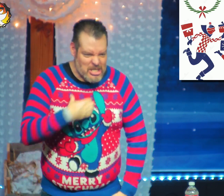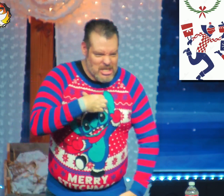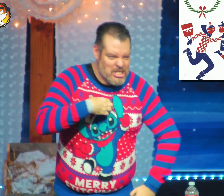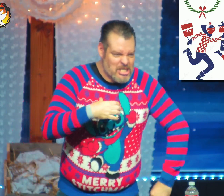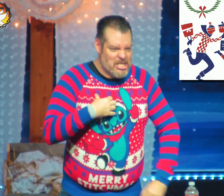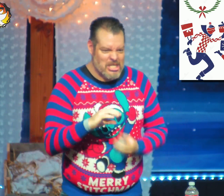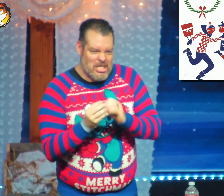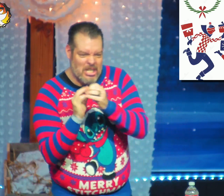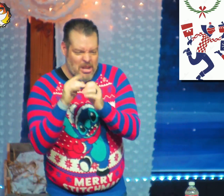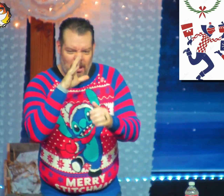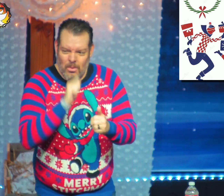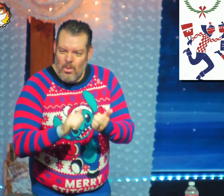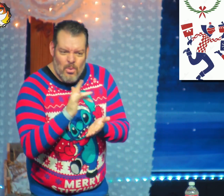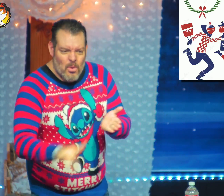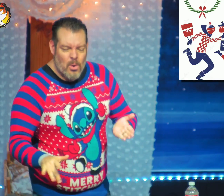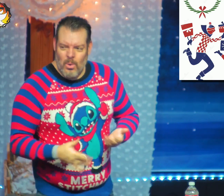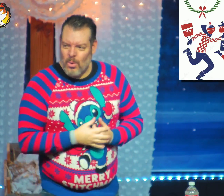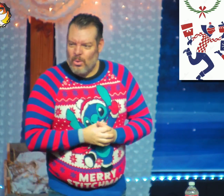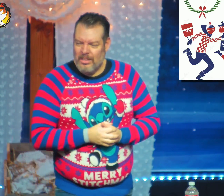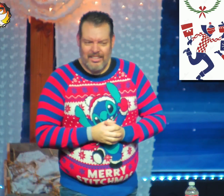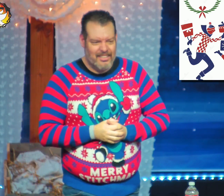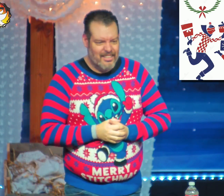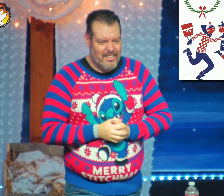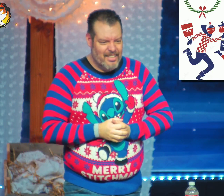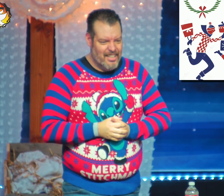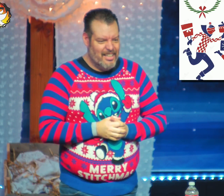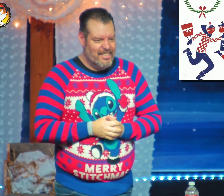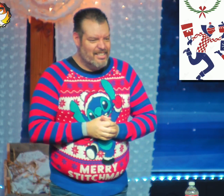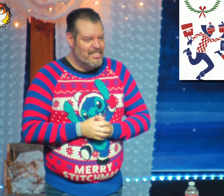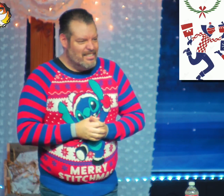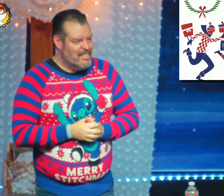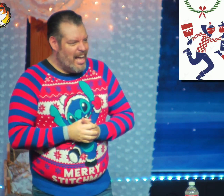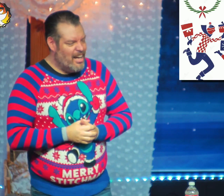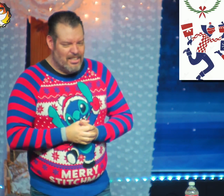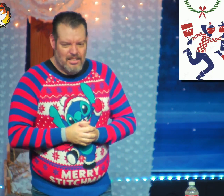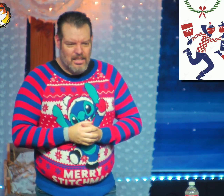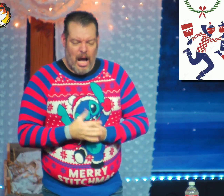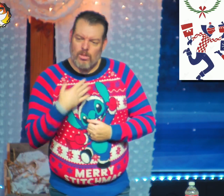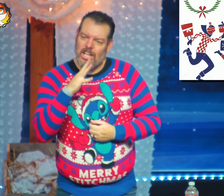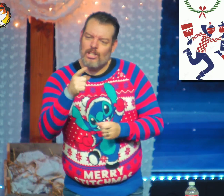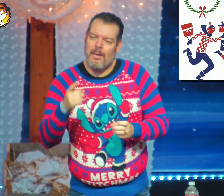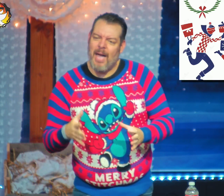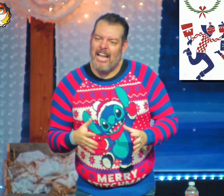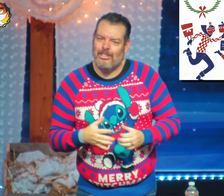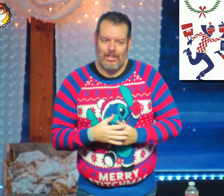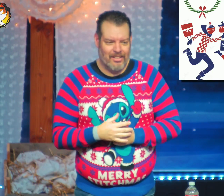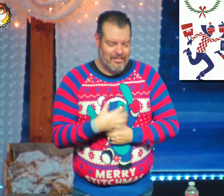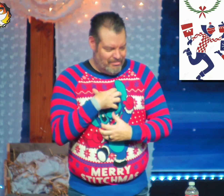then you're cranky and you're shopping for food and it's busy and you're cranky. And